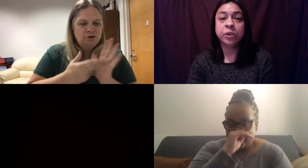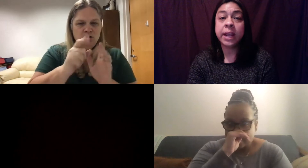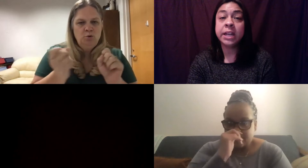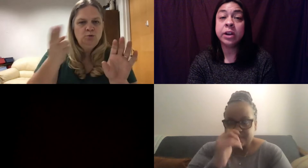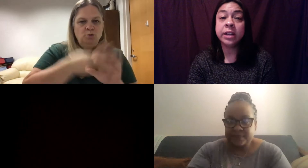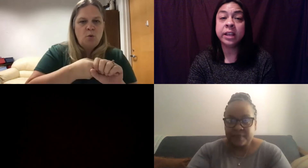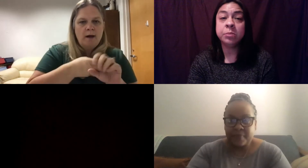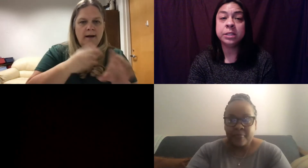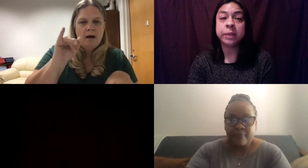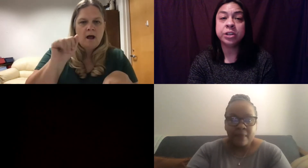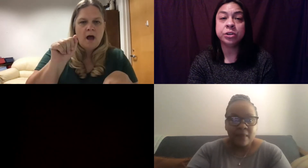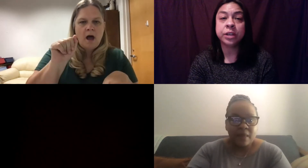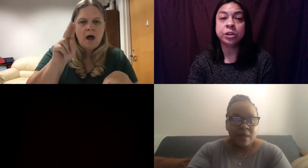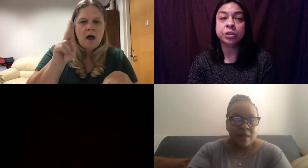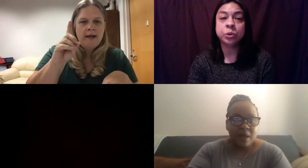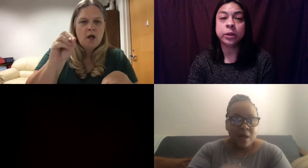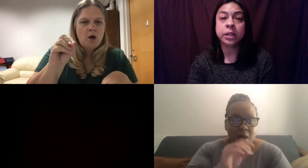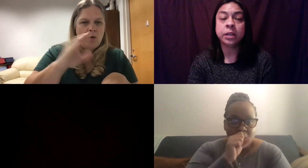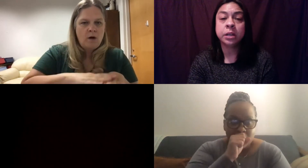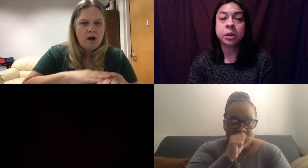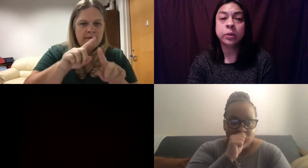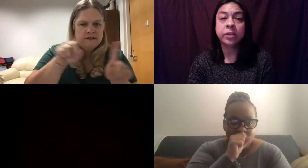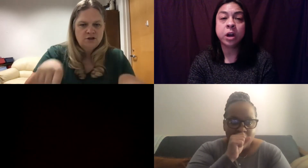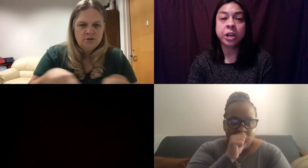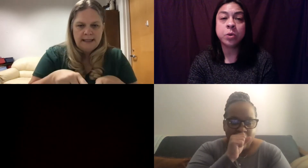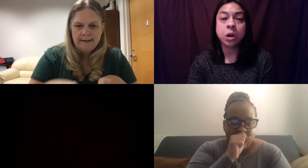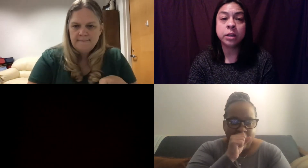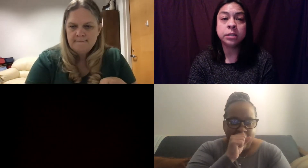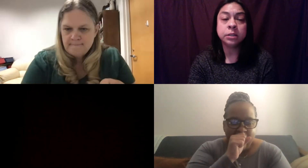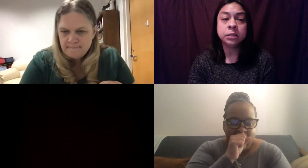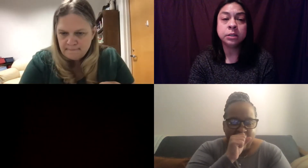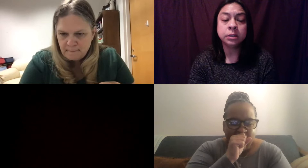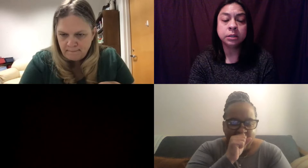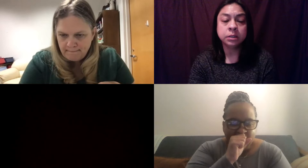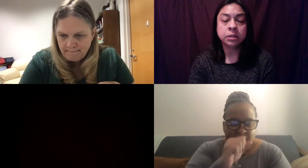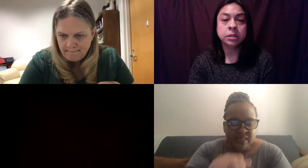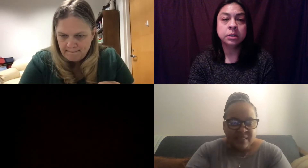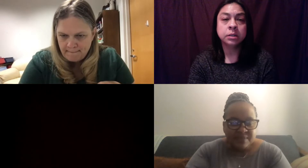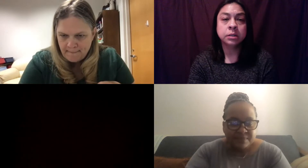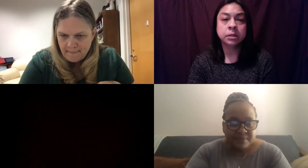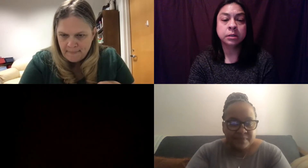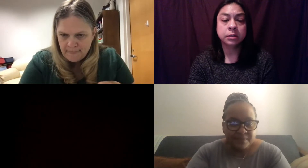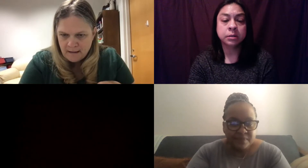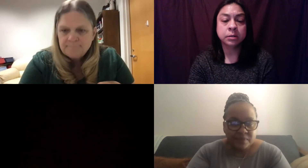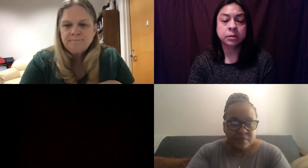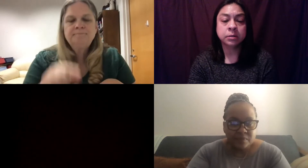If you can't hear anything, please make sure that you're joining with audio on.